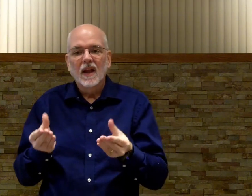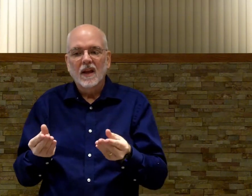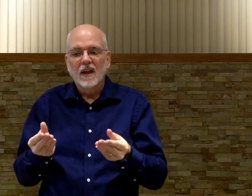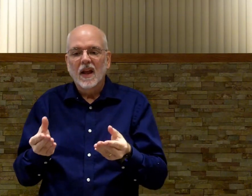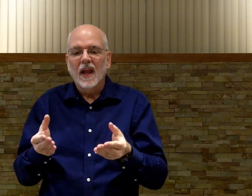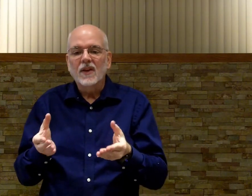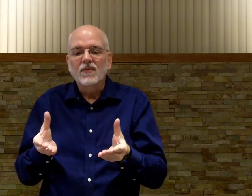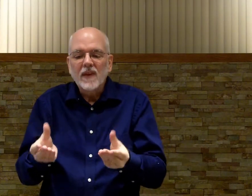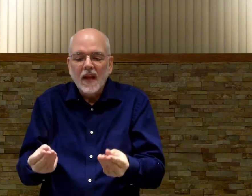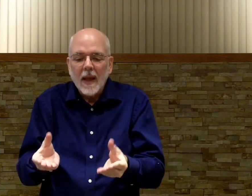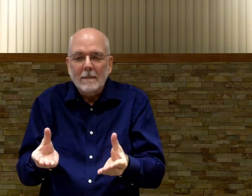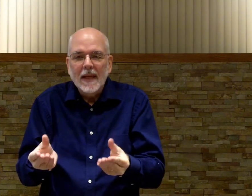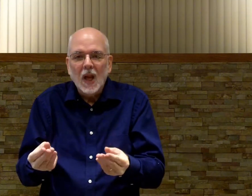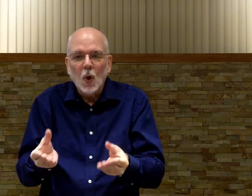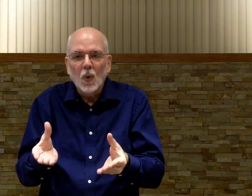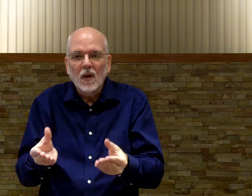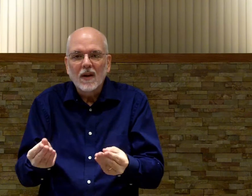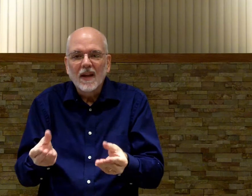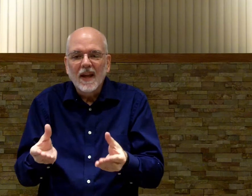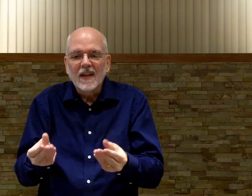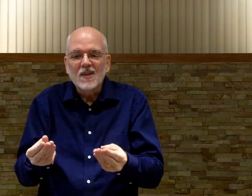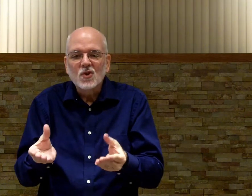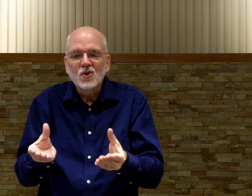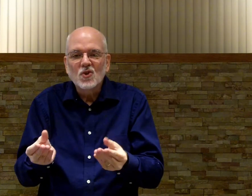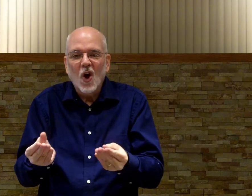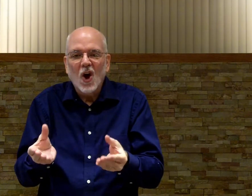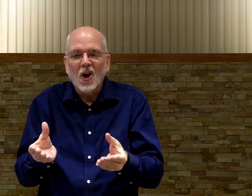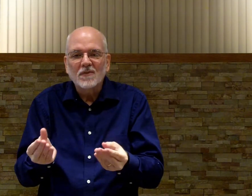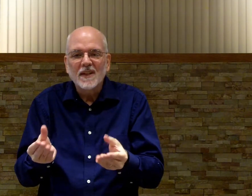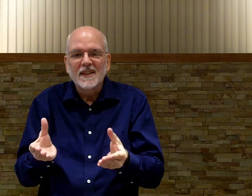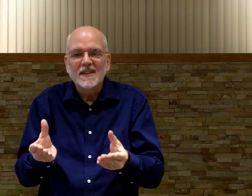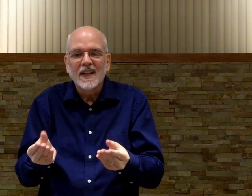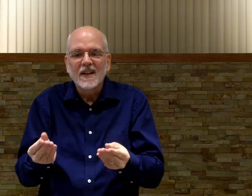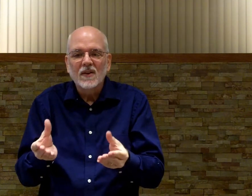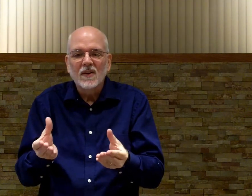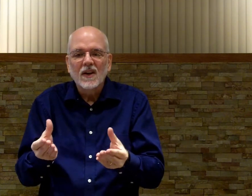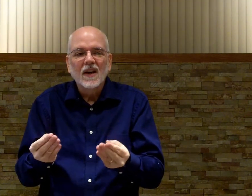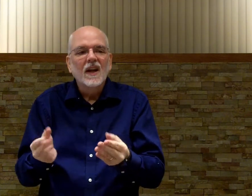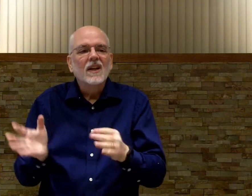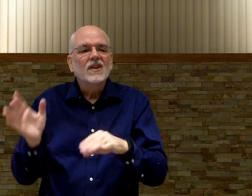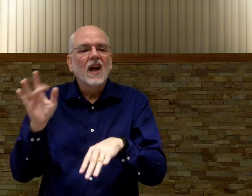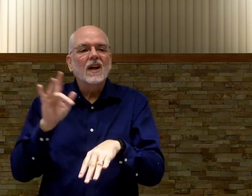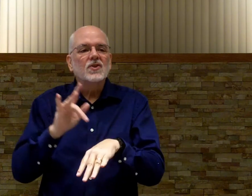like you're feeling that pillow and it's soft and it's tender touch